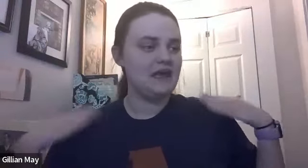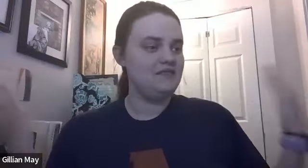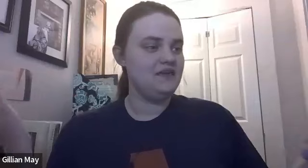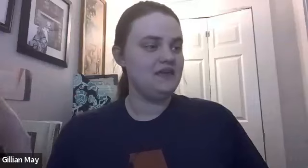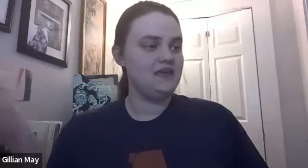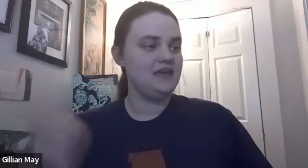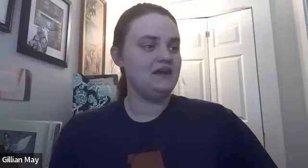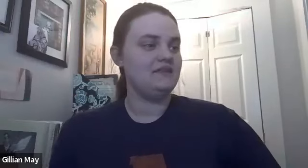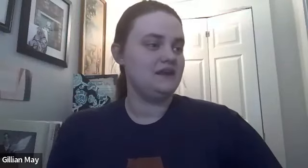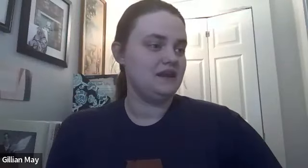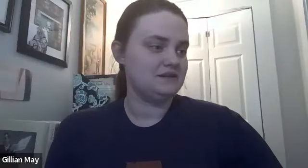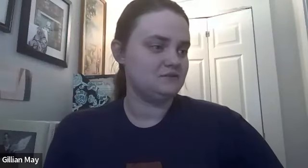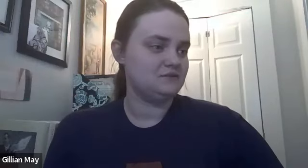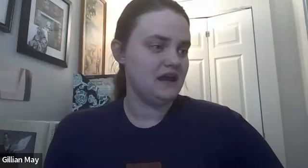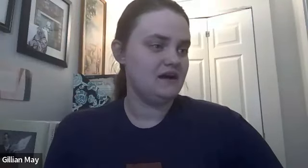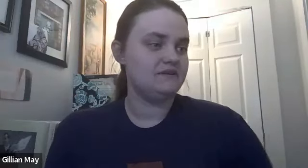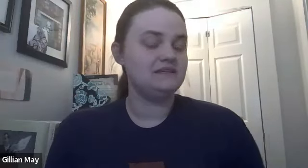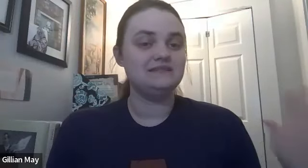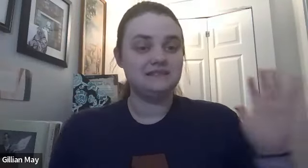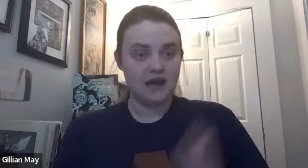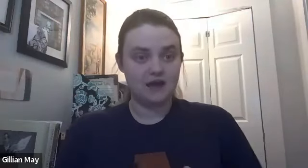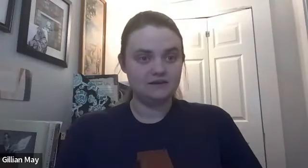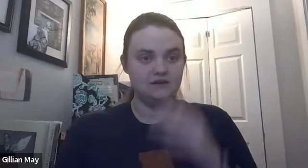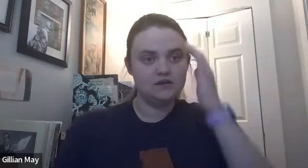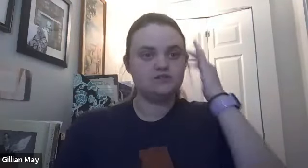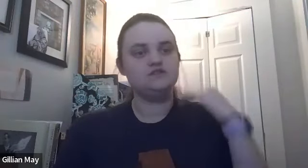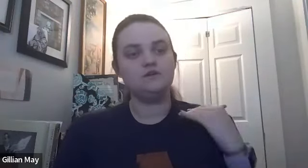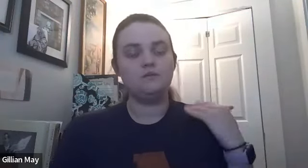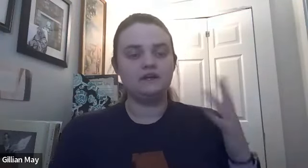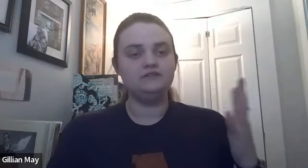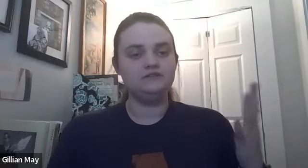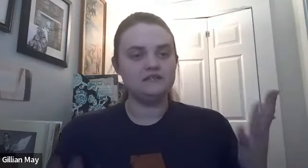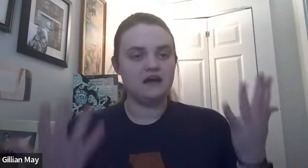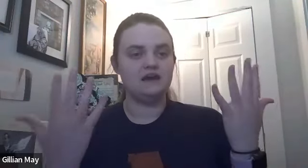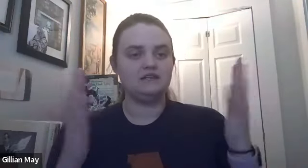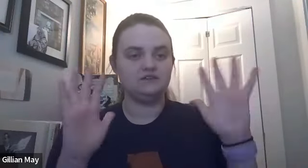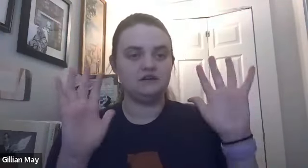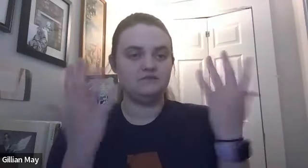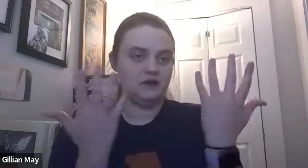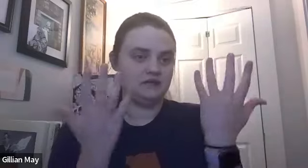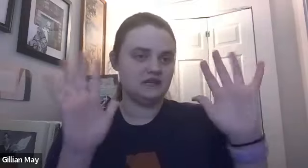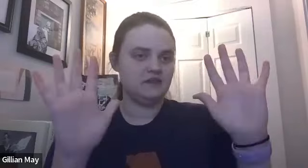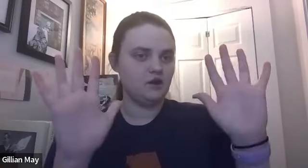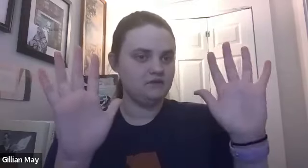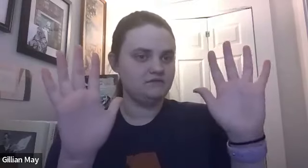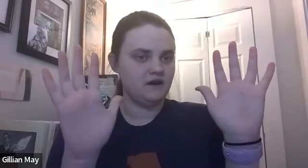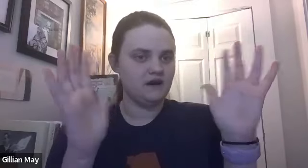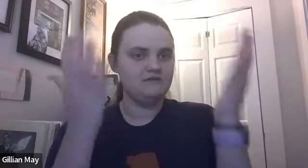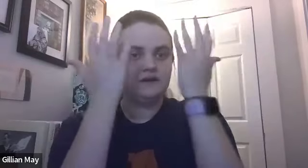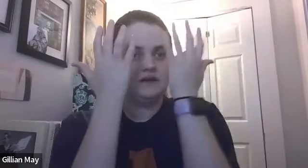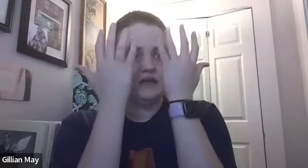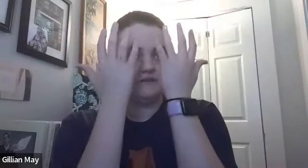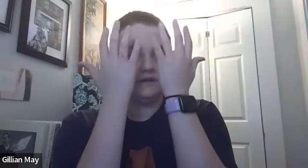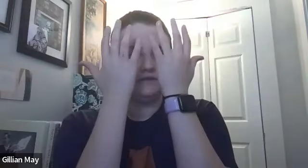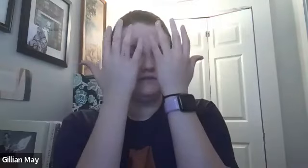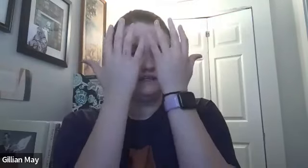And then the next one I have is sad. So the way you do sad is you're going to have your hands kind of that open five in front of your